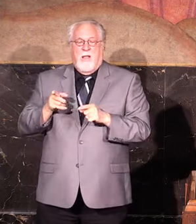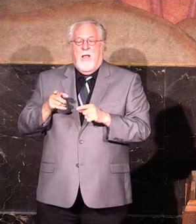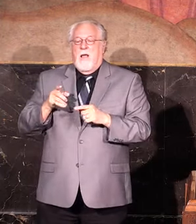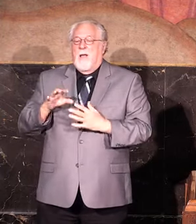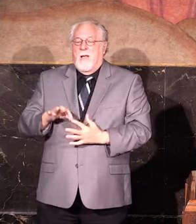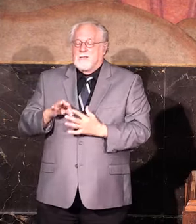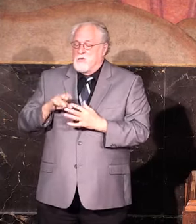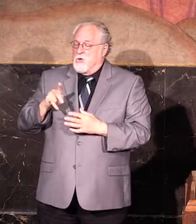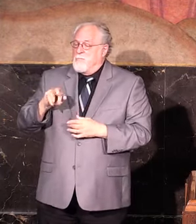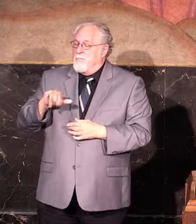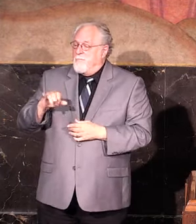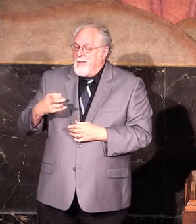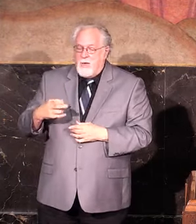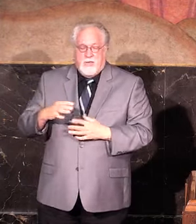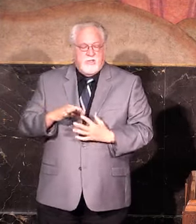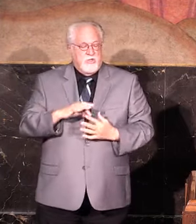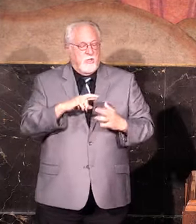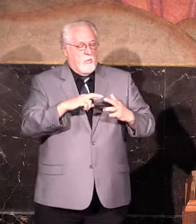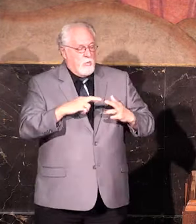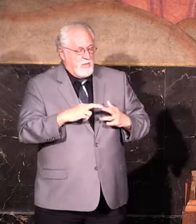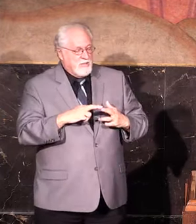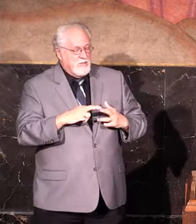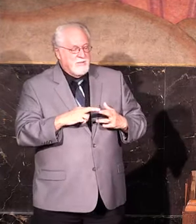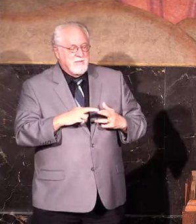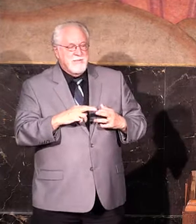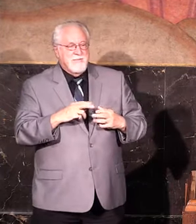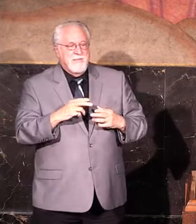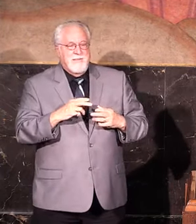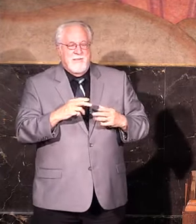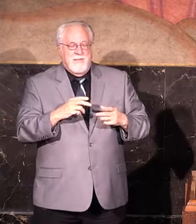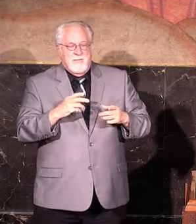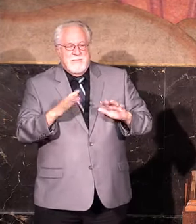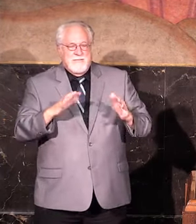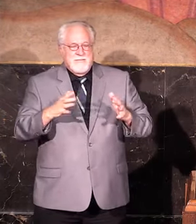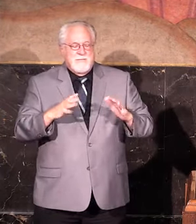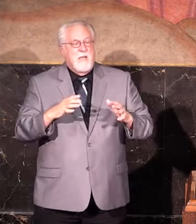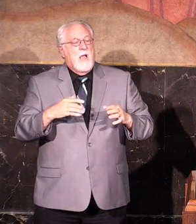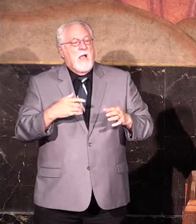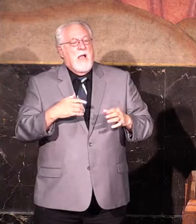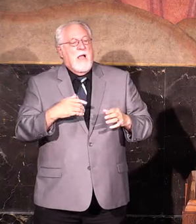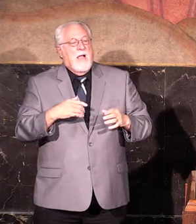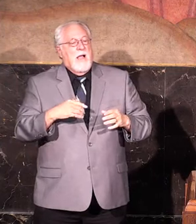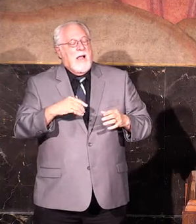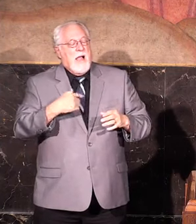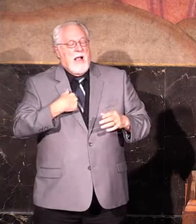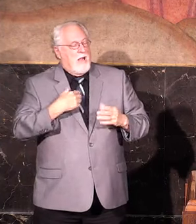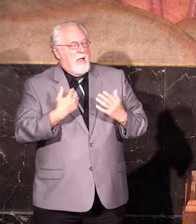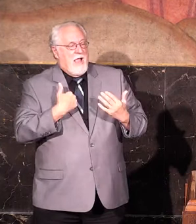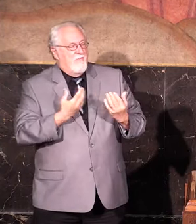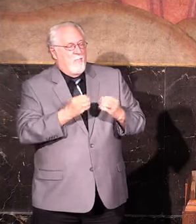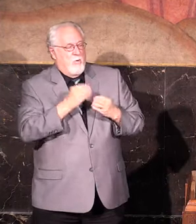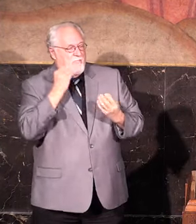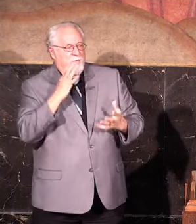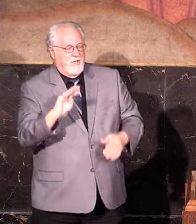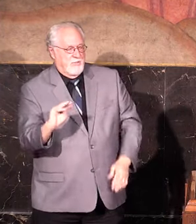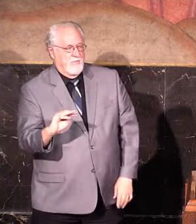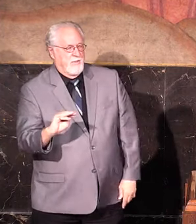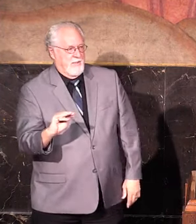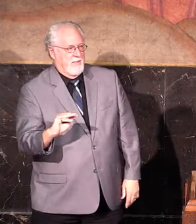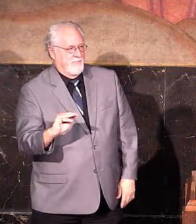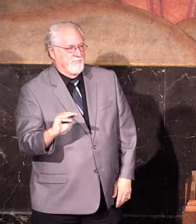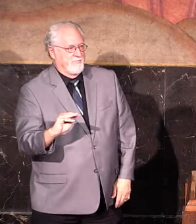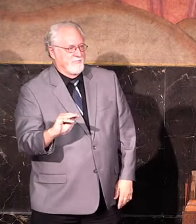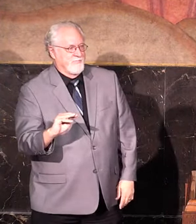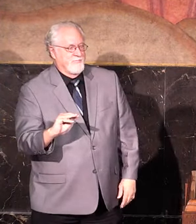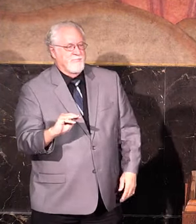where they're somewhat of an outlier. I'll have more information about this, I suspect, on Monday, and we'll get